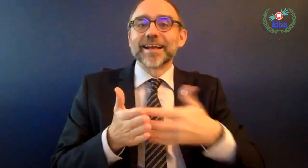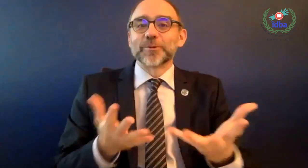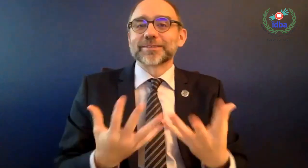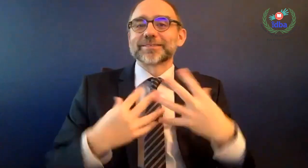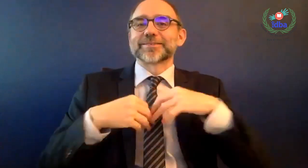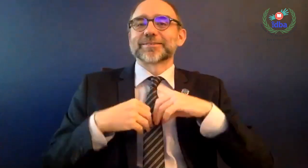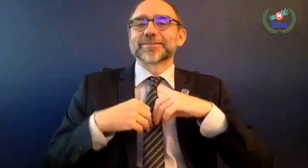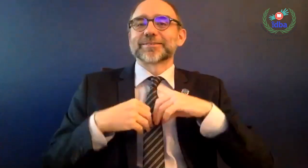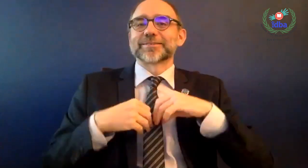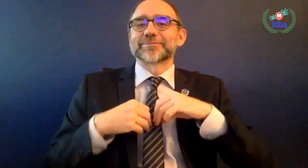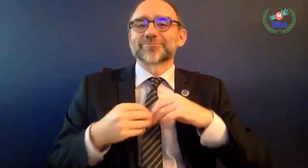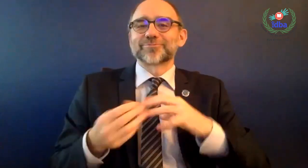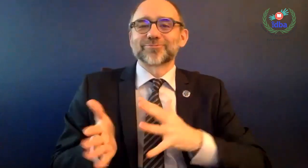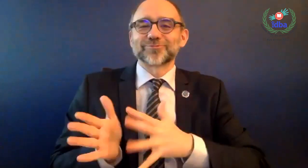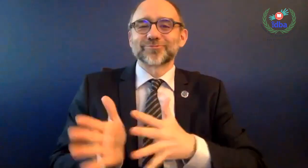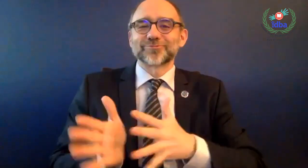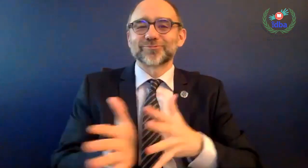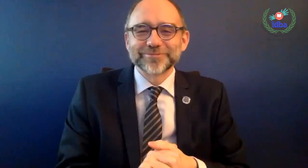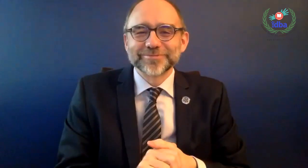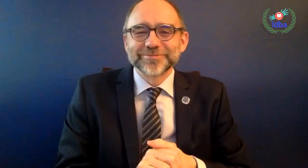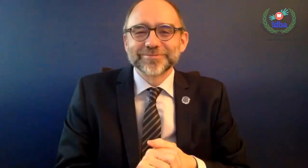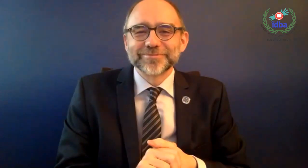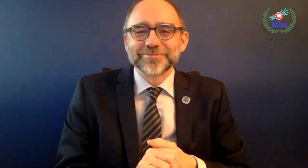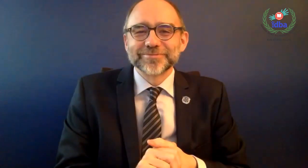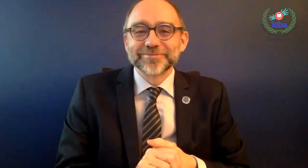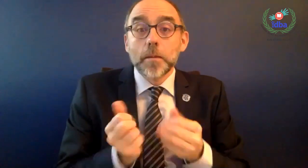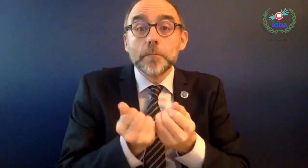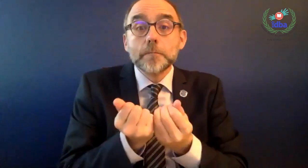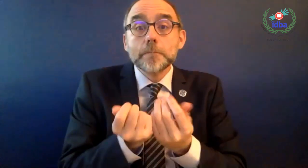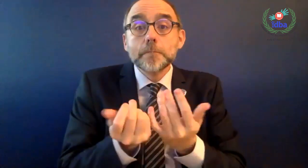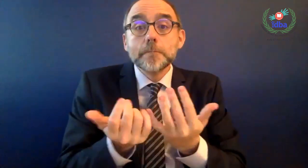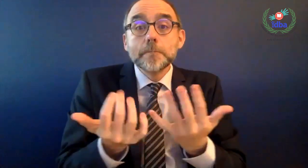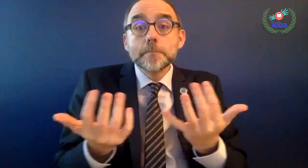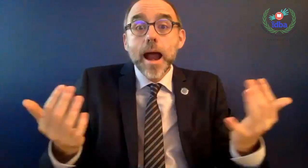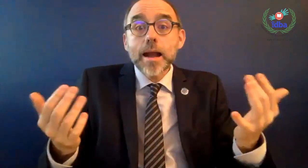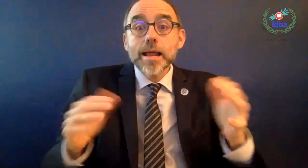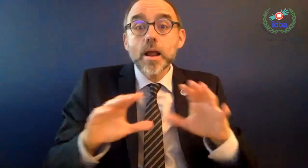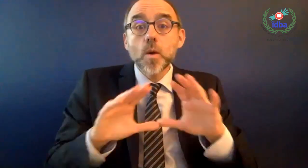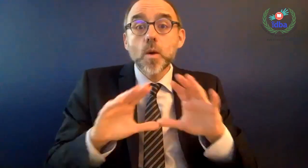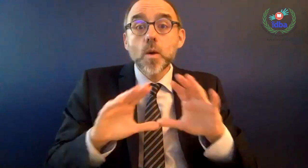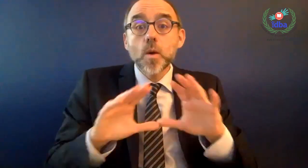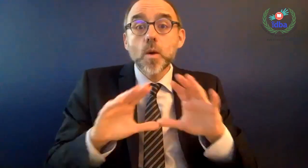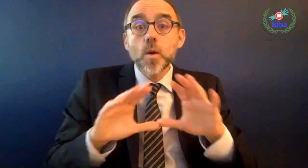be providing quality deaf education and using Indian Sign Language as the communication mode and teaching mode.